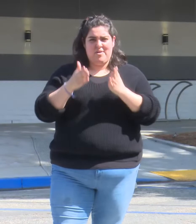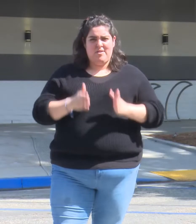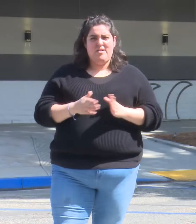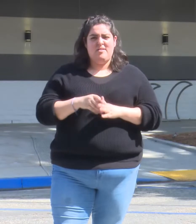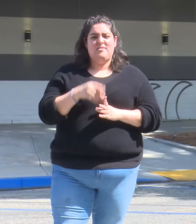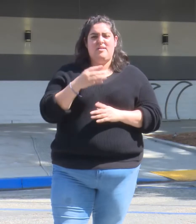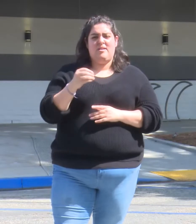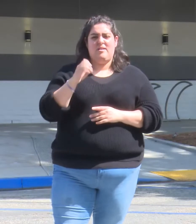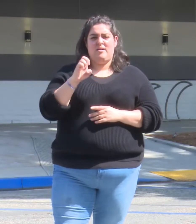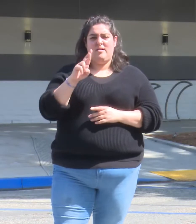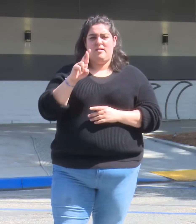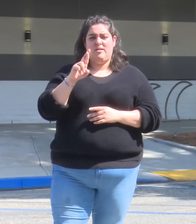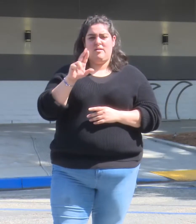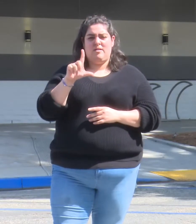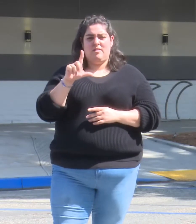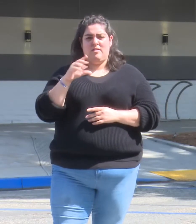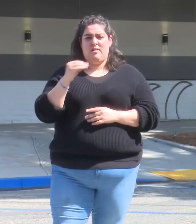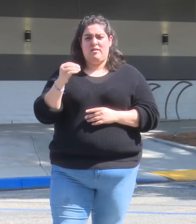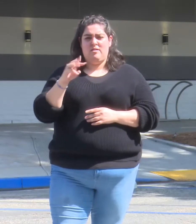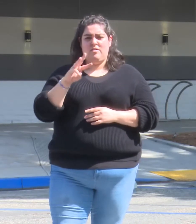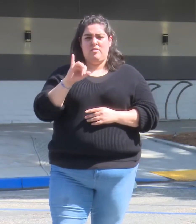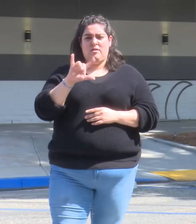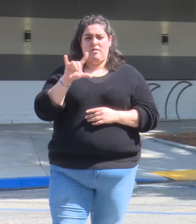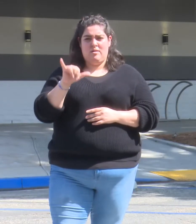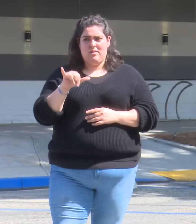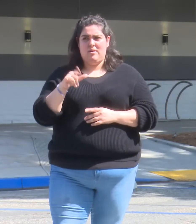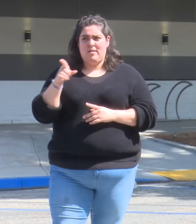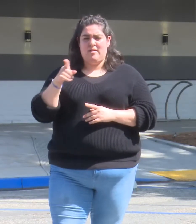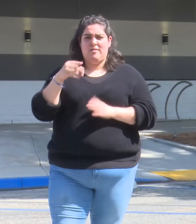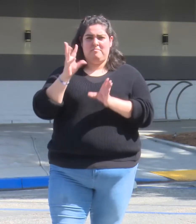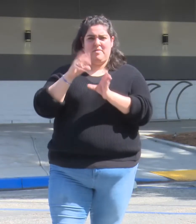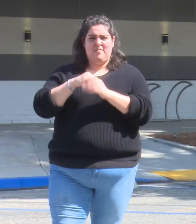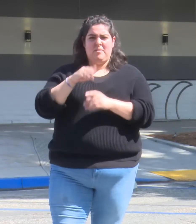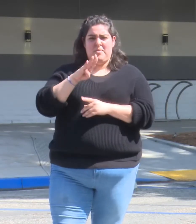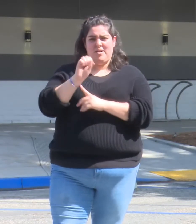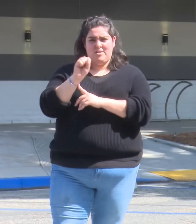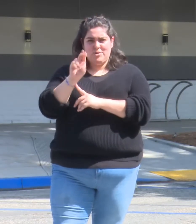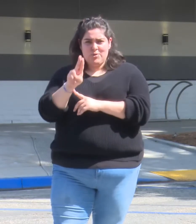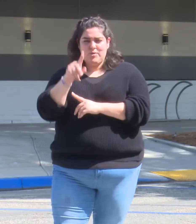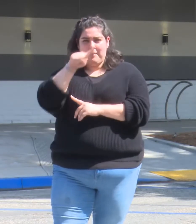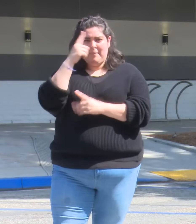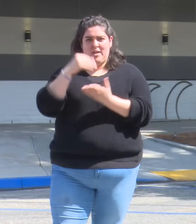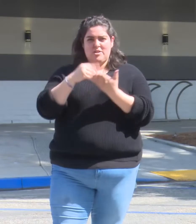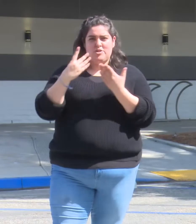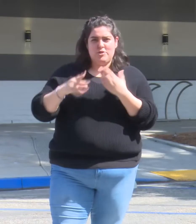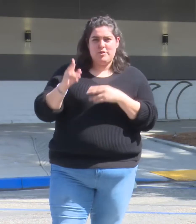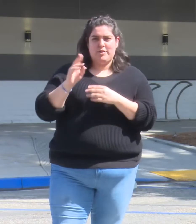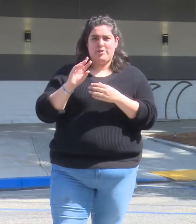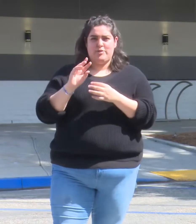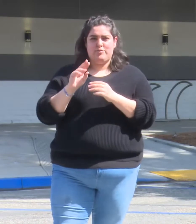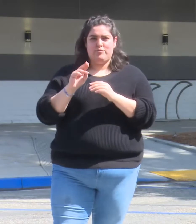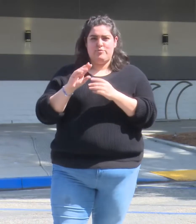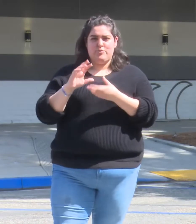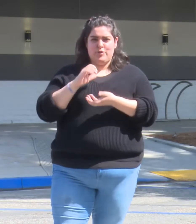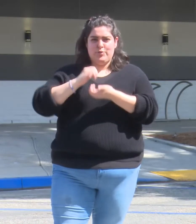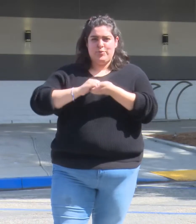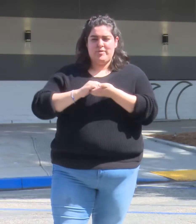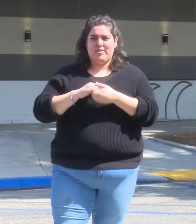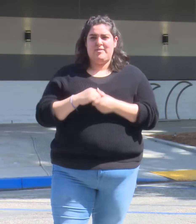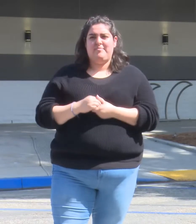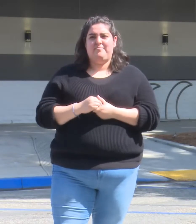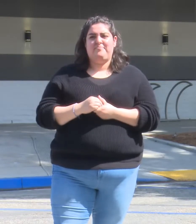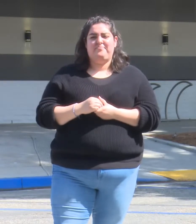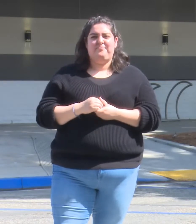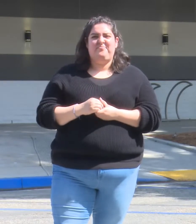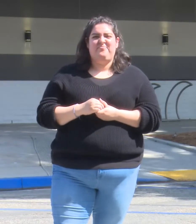were BSU, the Black Students Union, taking care of business. That was their motto.